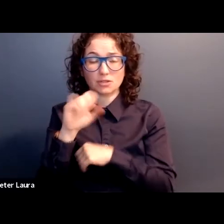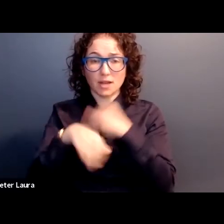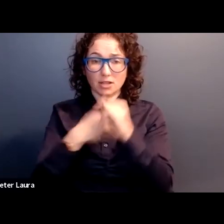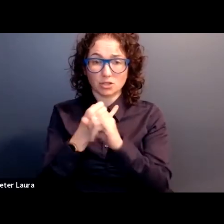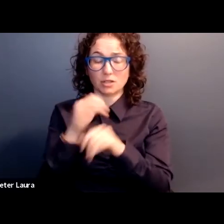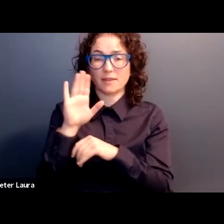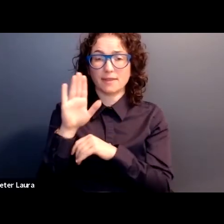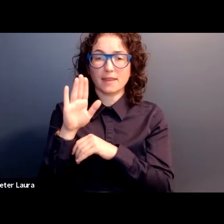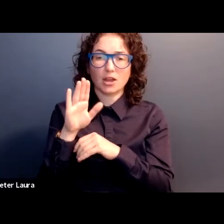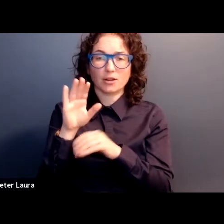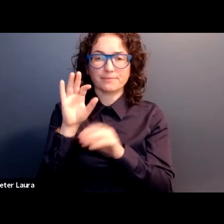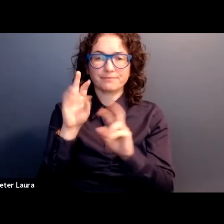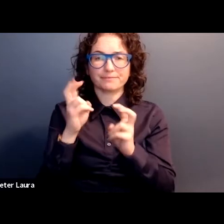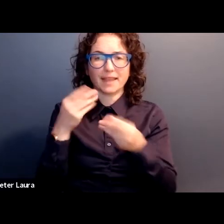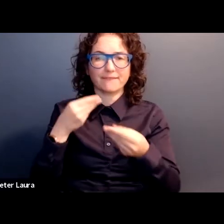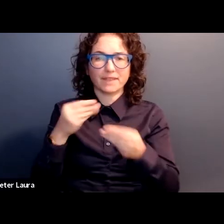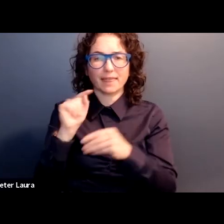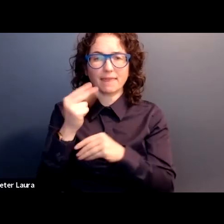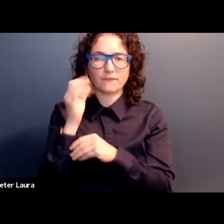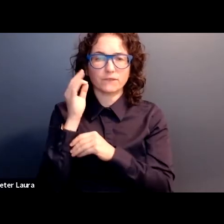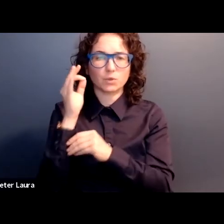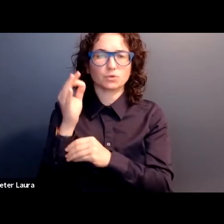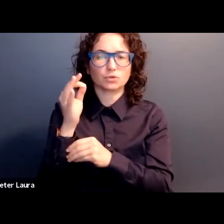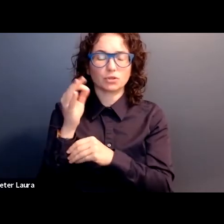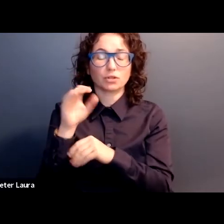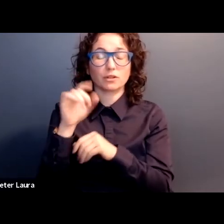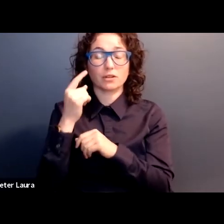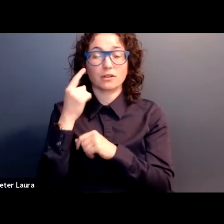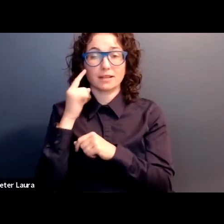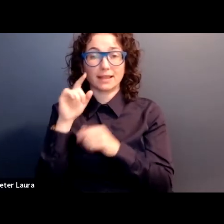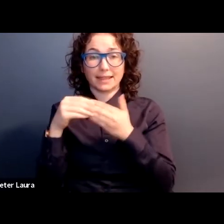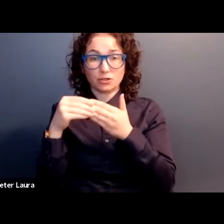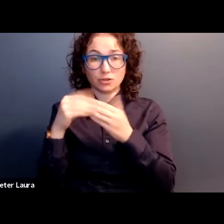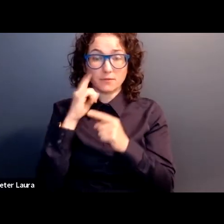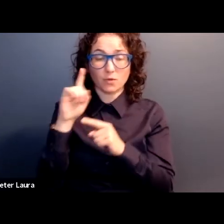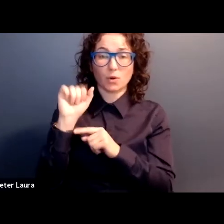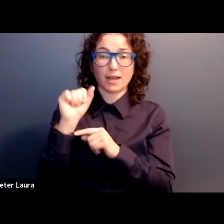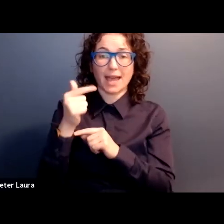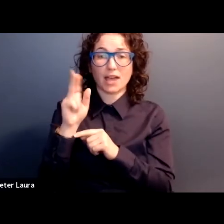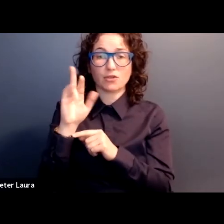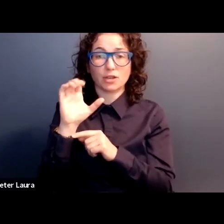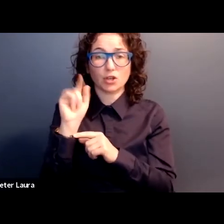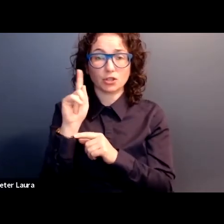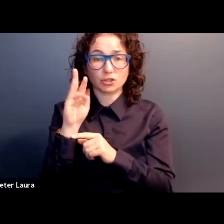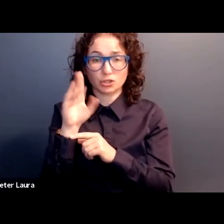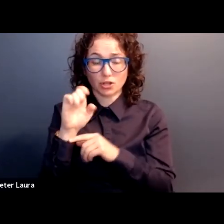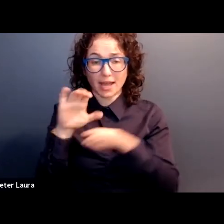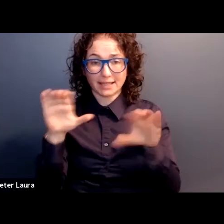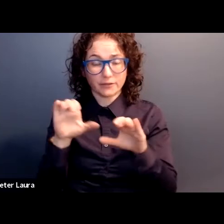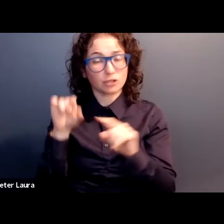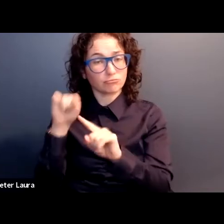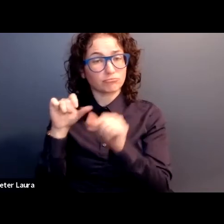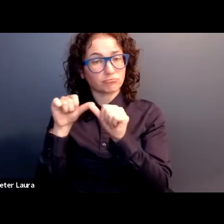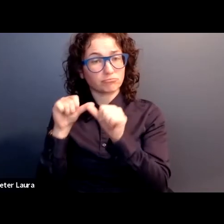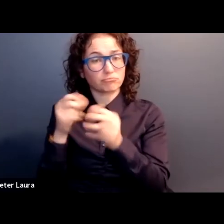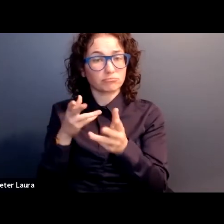the Future Uganda Youth Leadership for Agriculture activity. Nichelle aims to continue to work with the